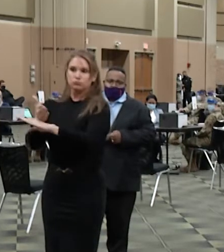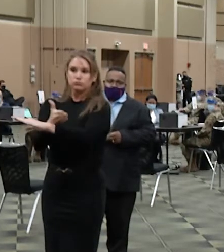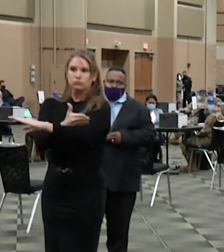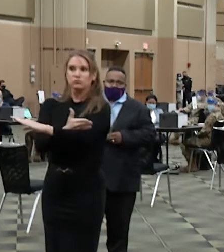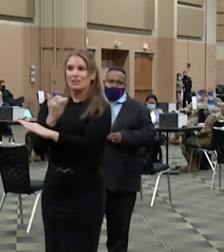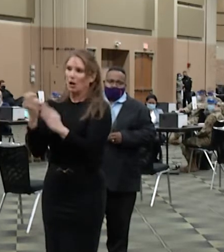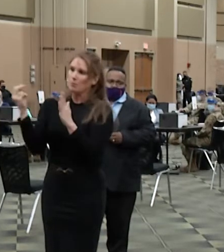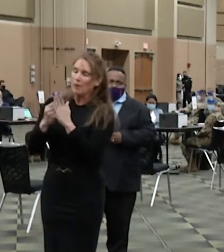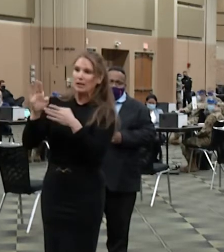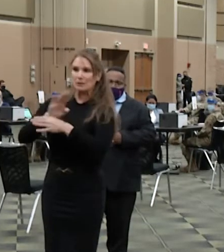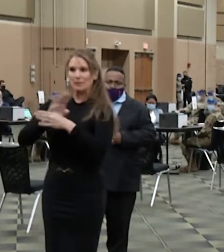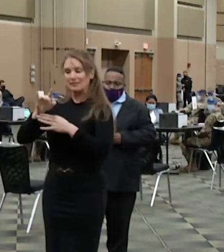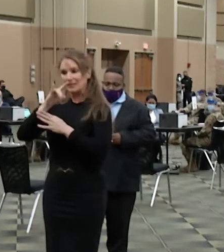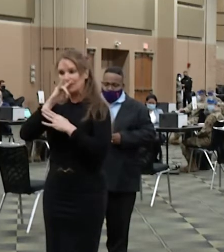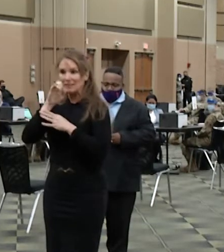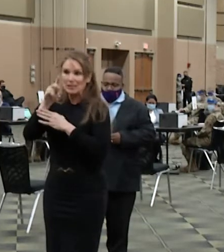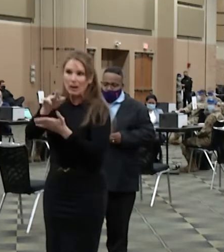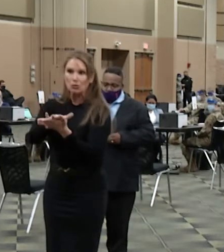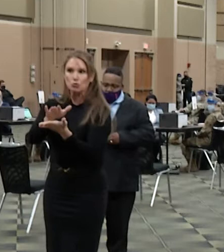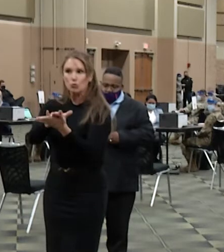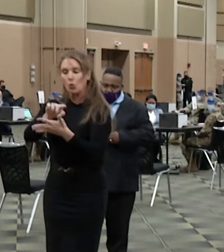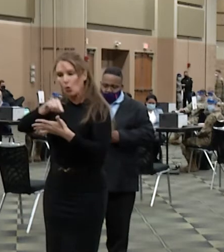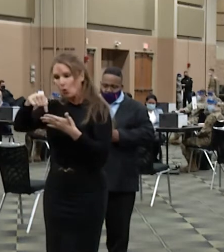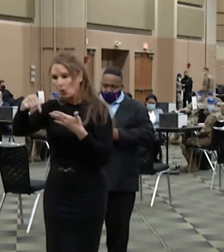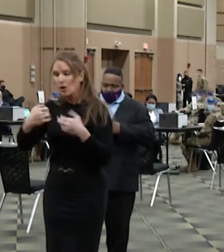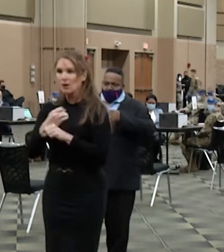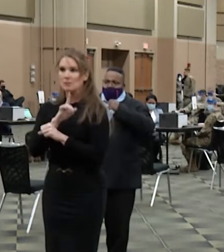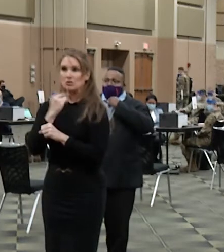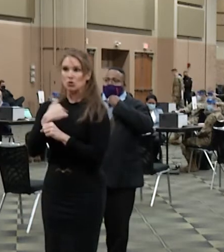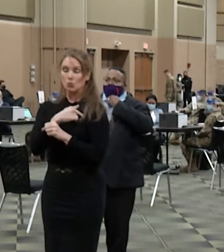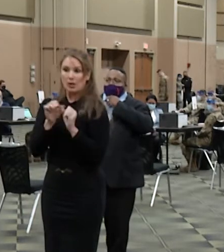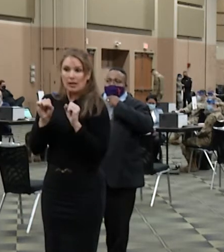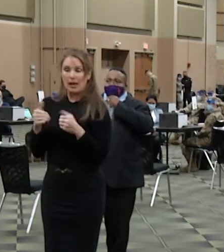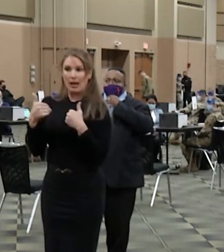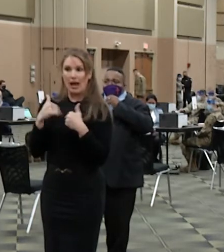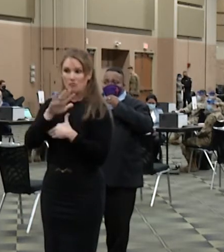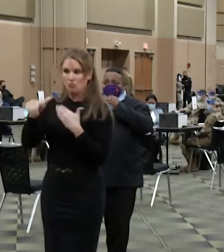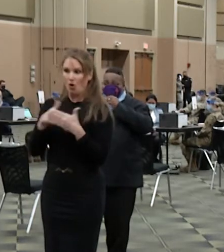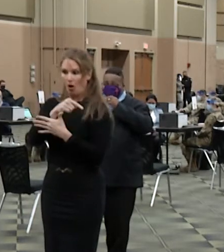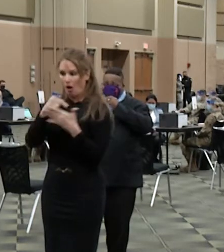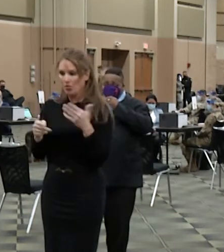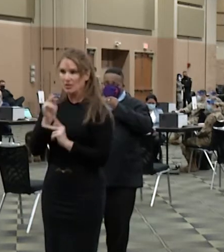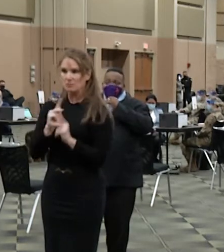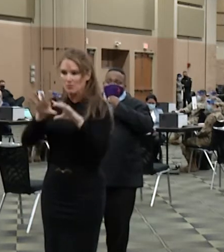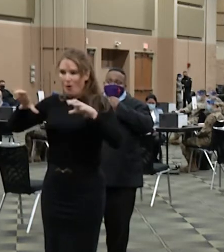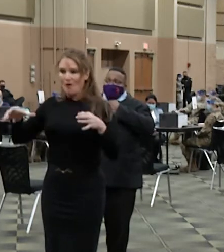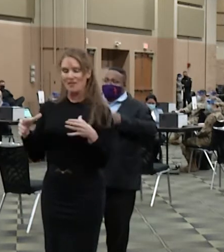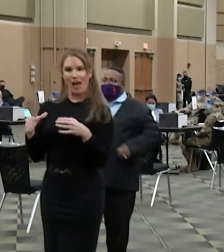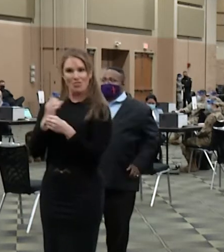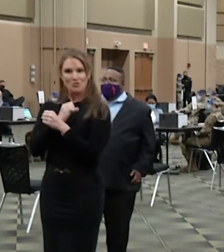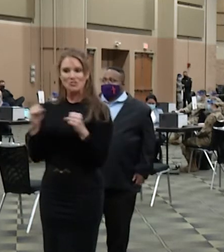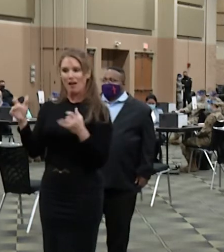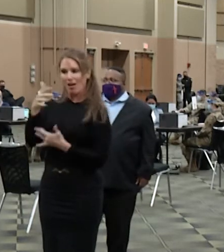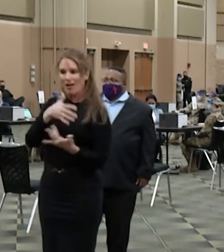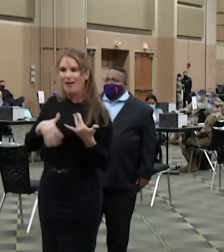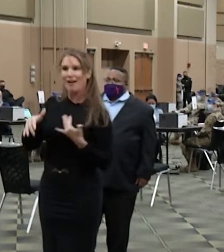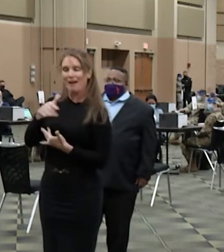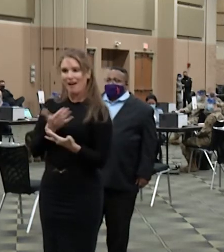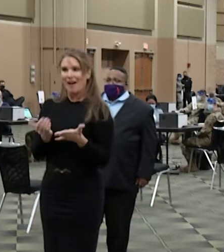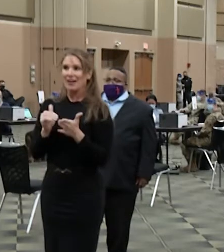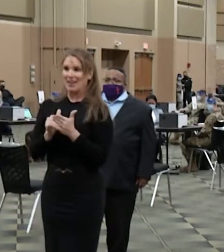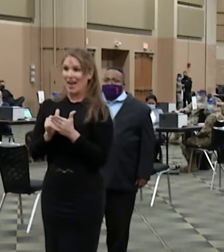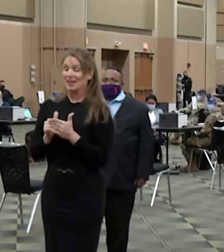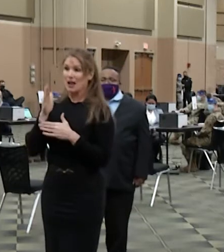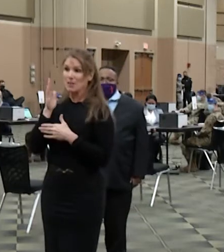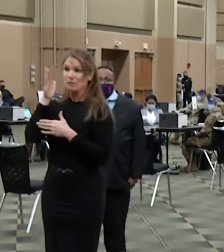to business, getting our kids back in school, making sure that we're able to have all these people gather safely, and